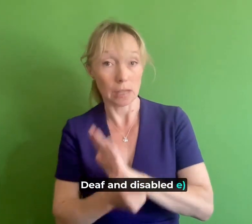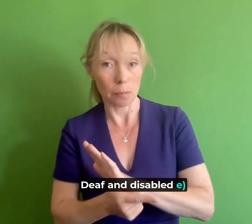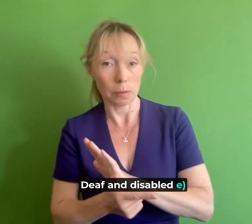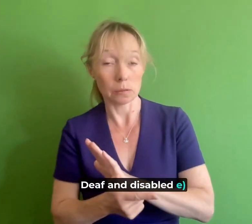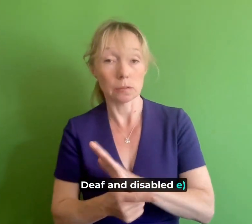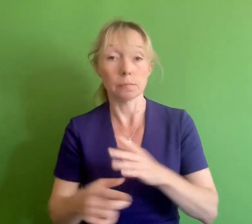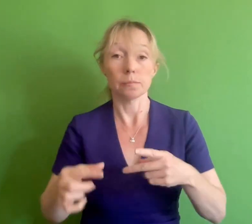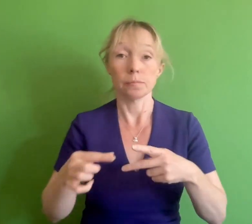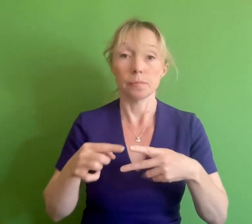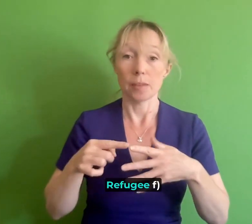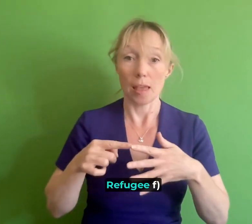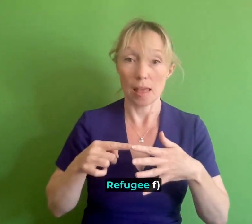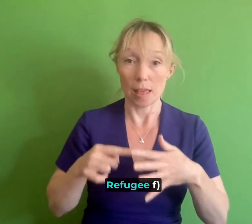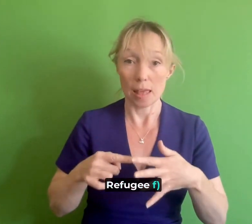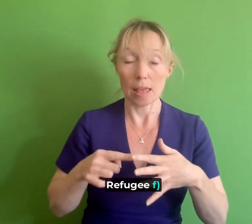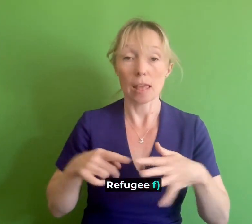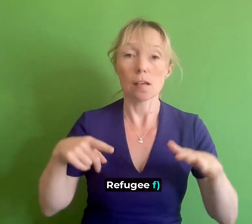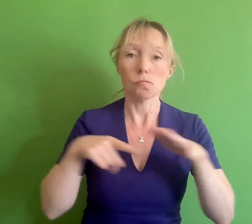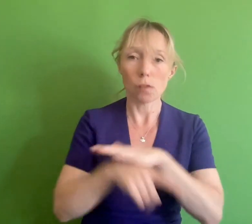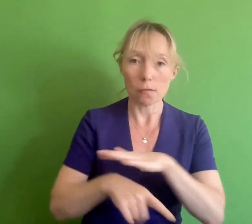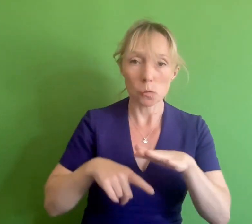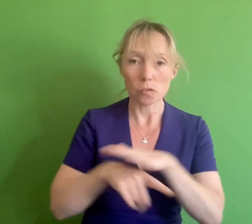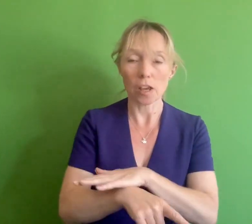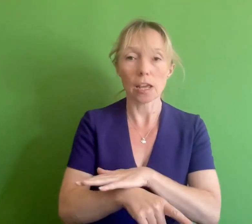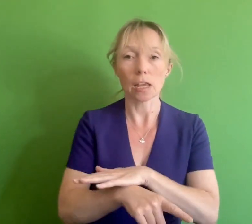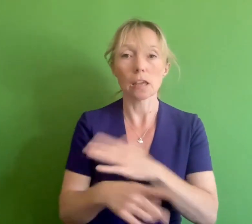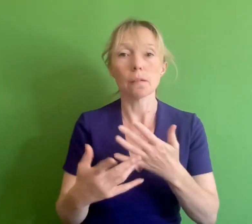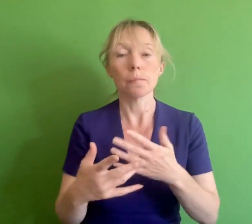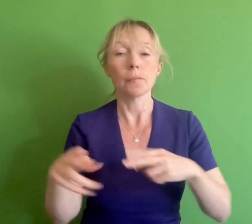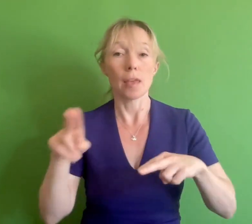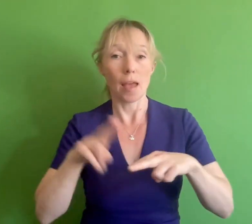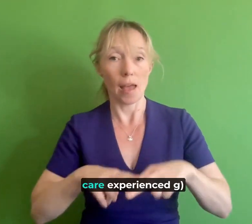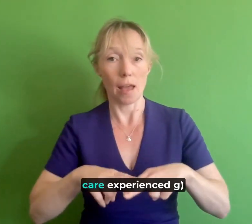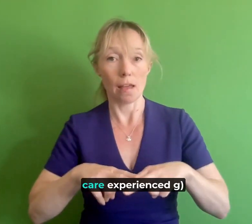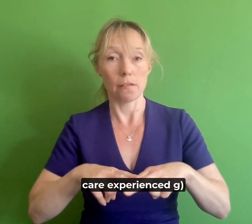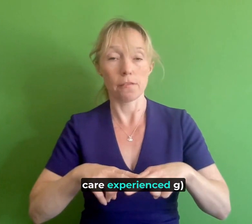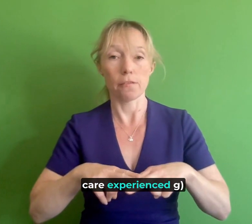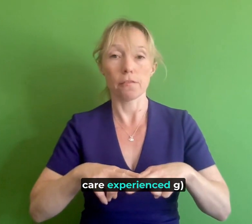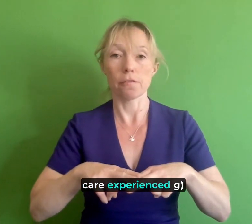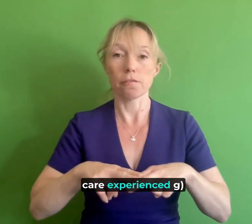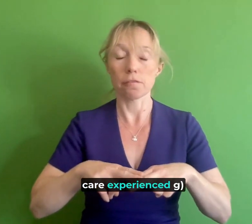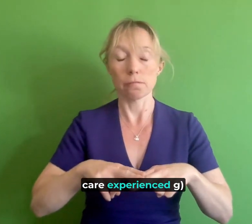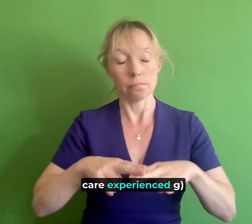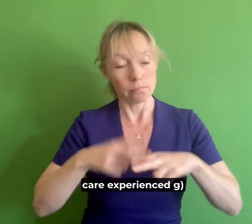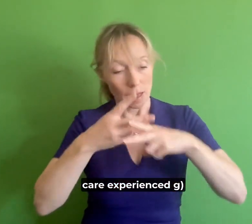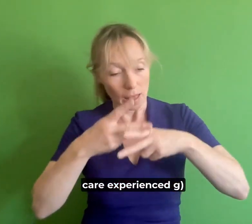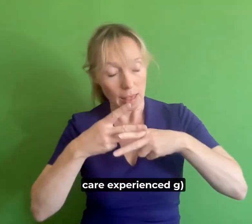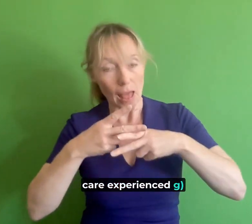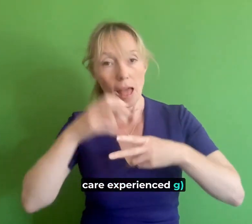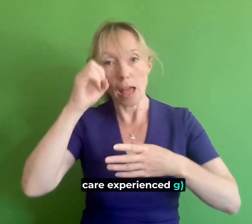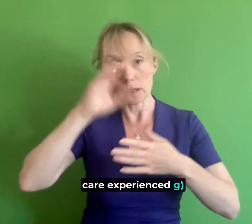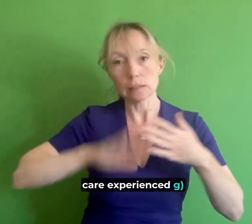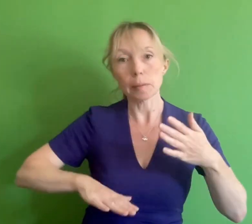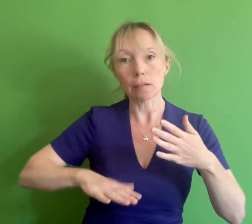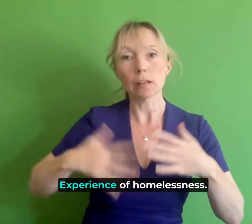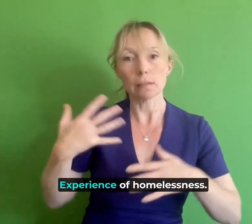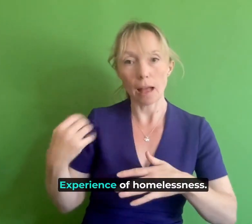E. Refugee. F. Care experienced. G. Experience